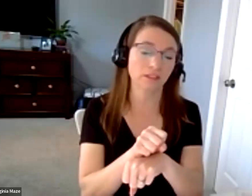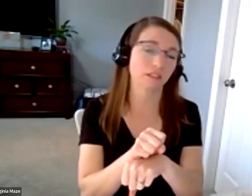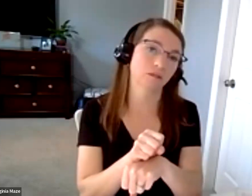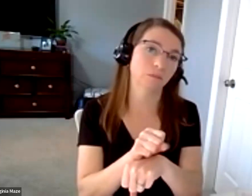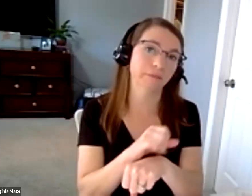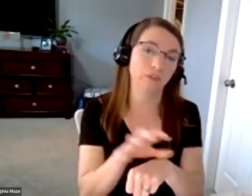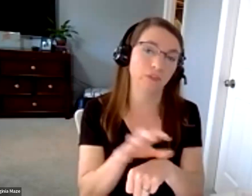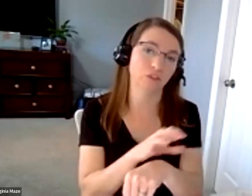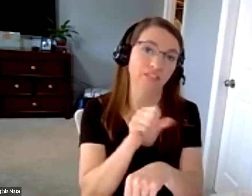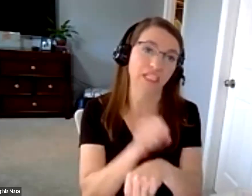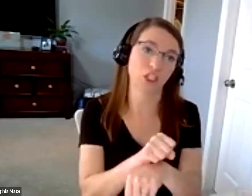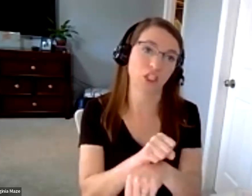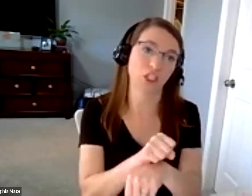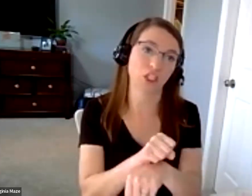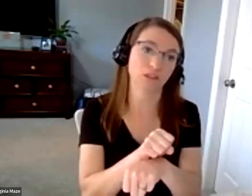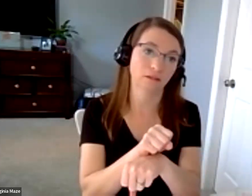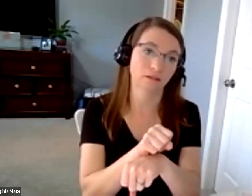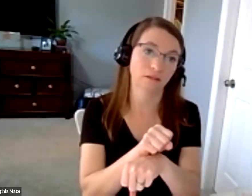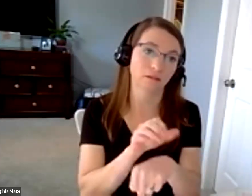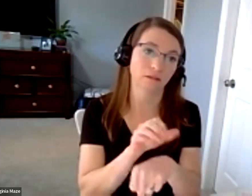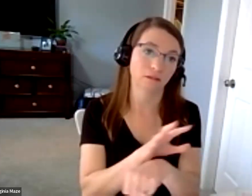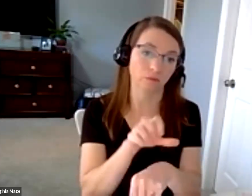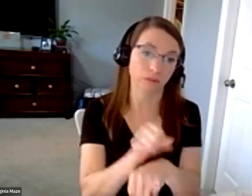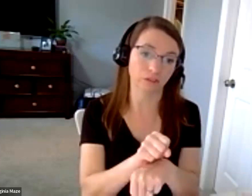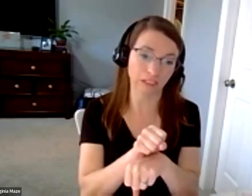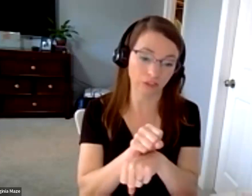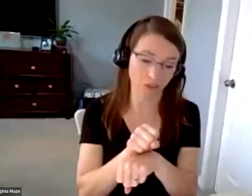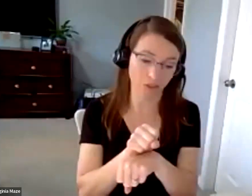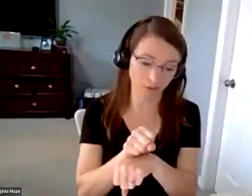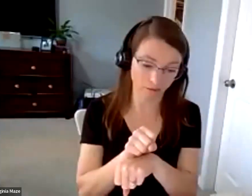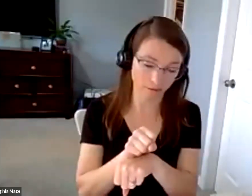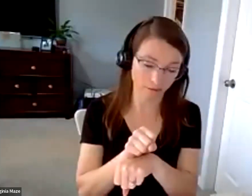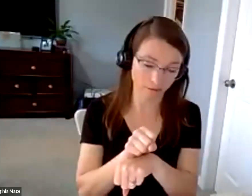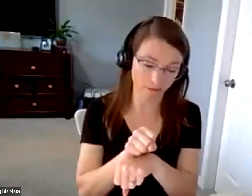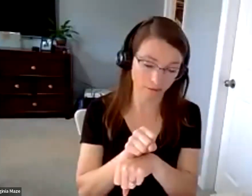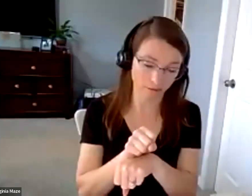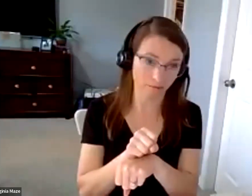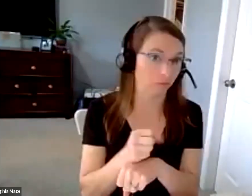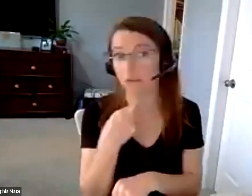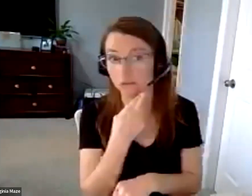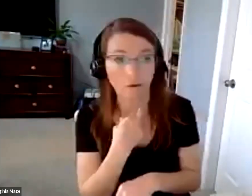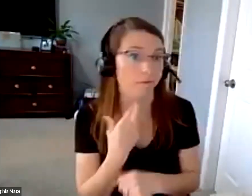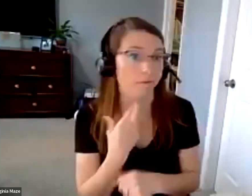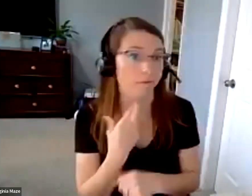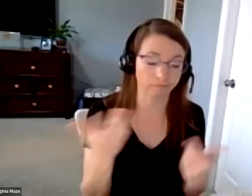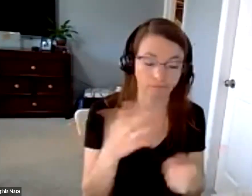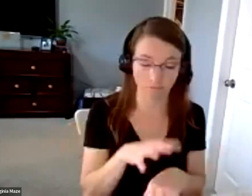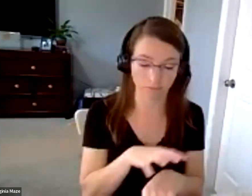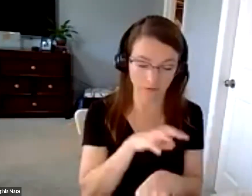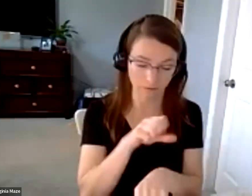This can also be reservation. A reservation for a restaurant.